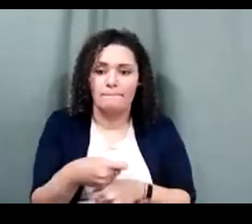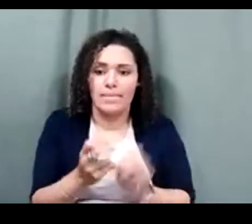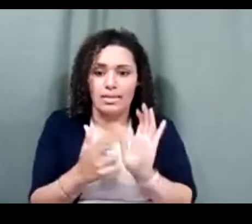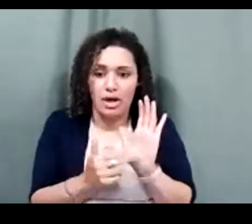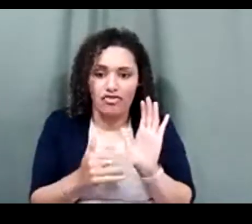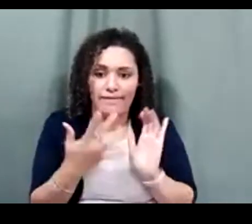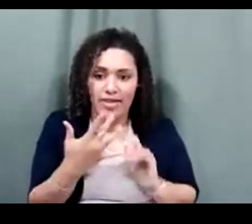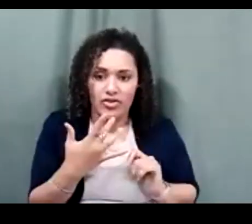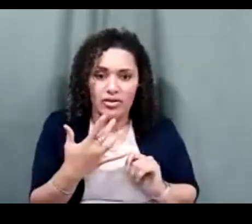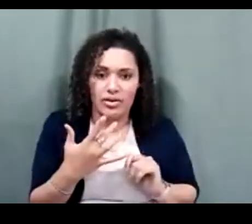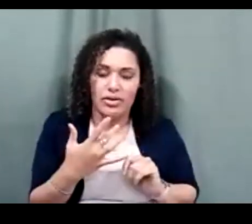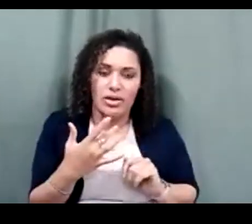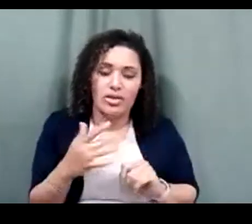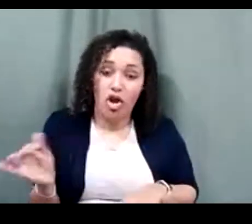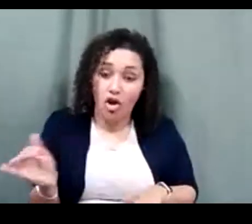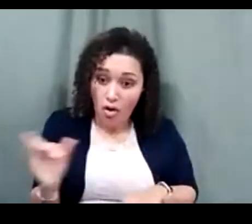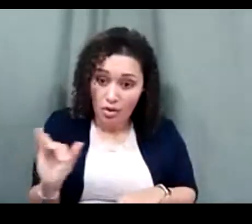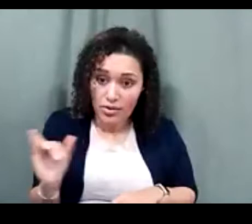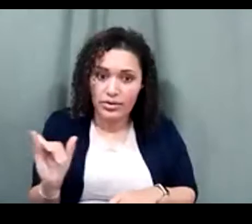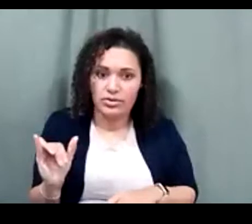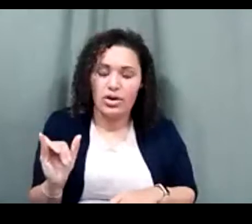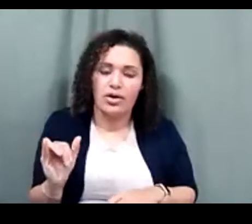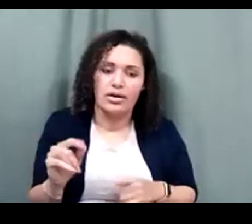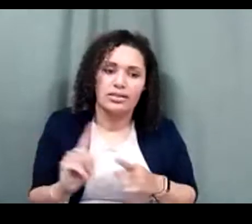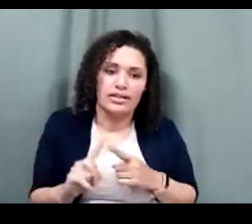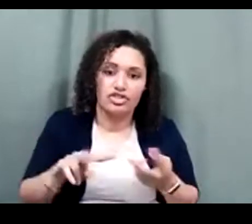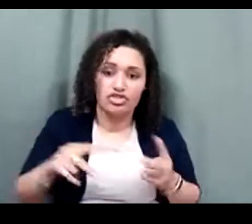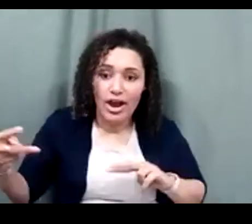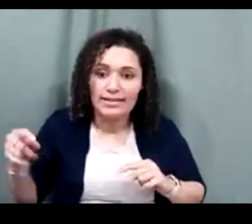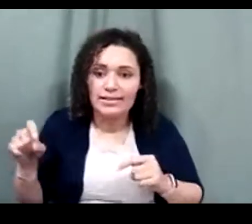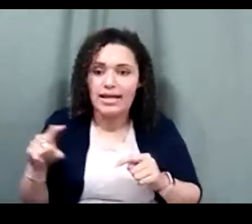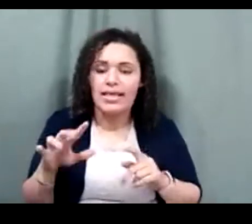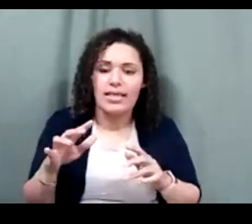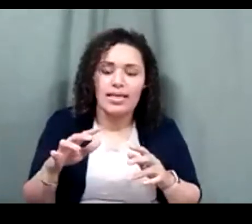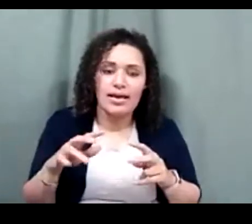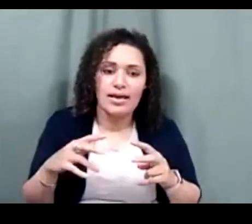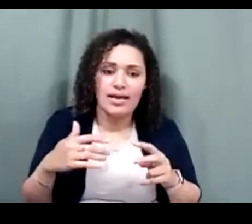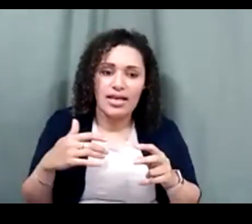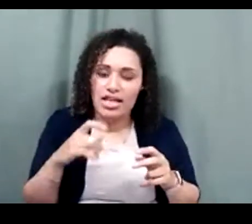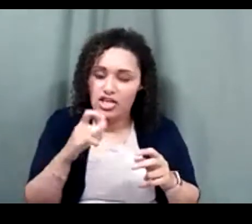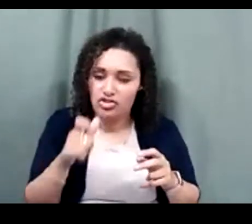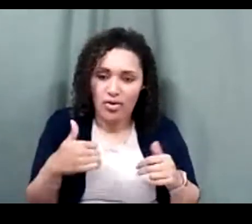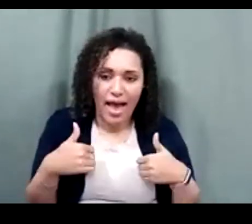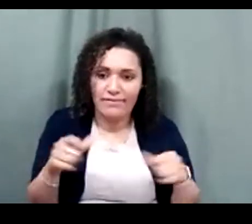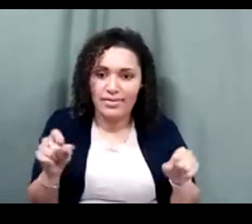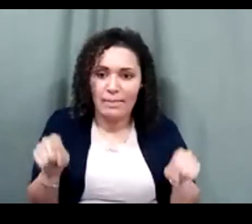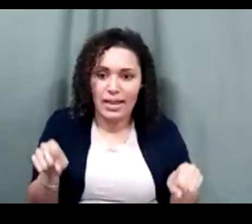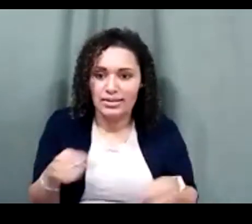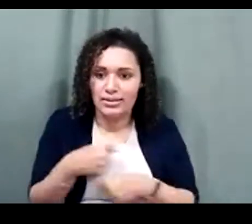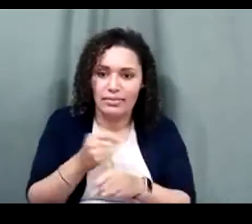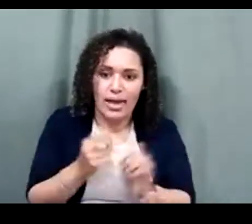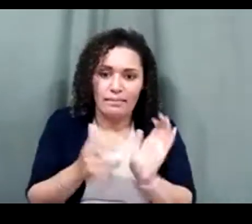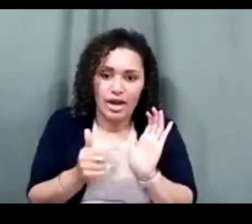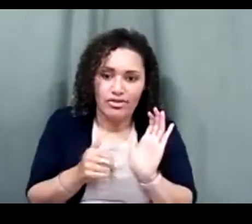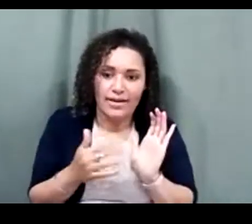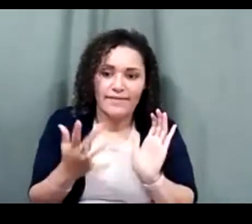flavor. There are also strains that do not have the ability to create buttery flavor, and you can pick